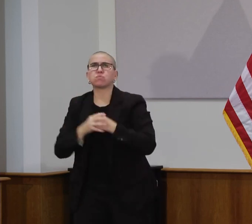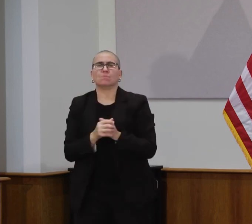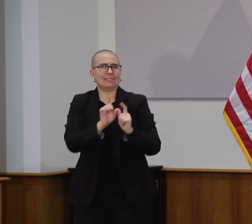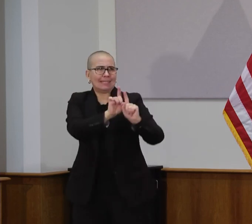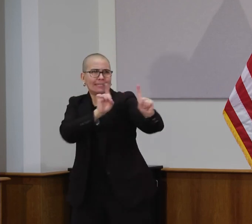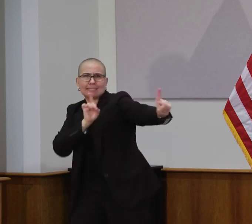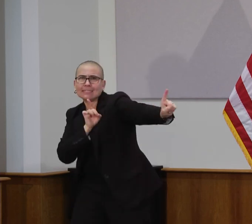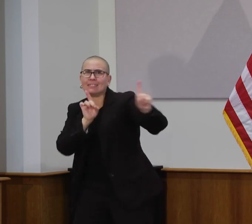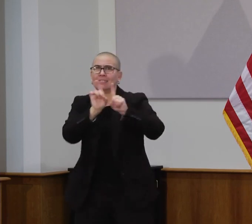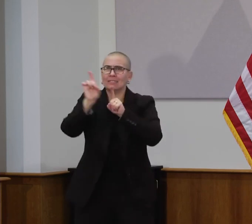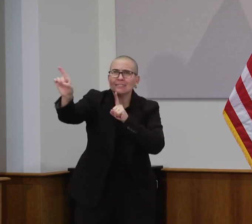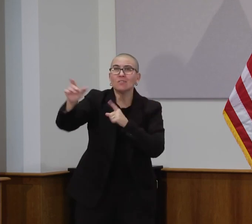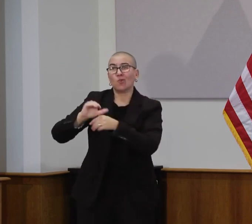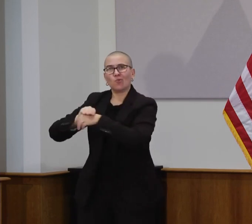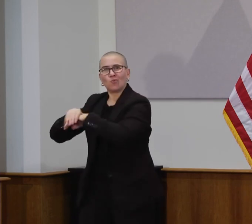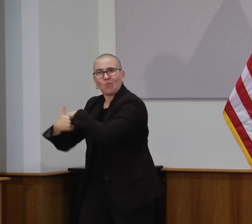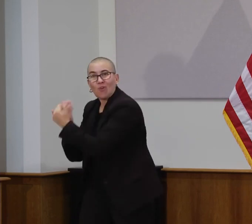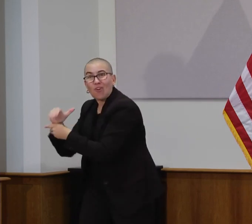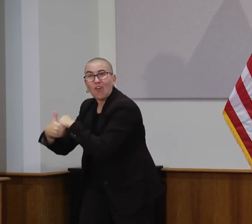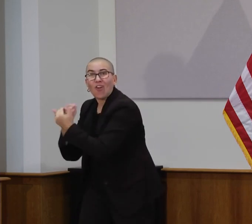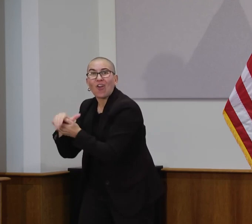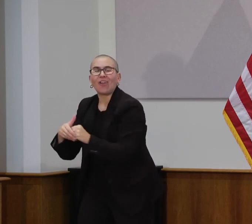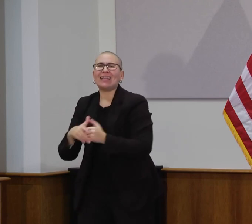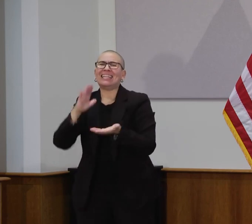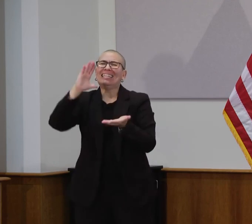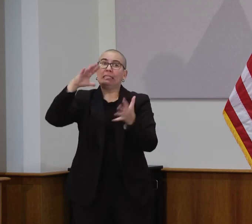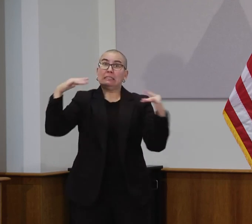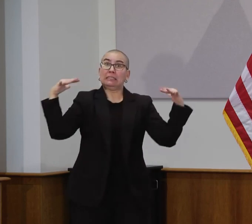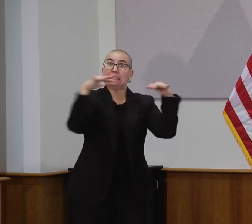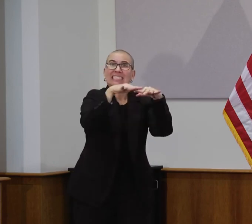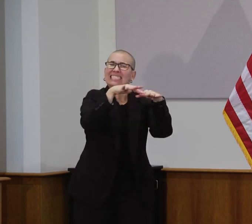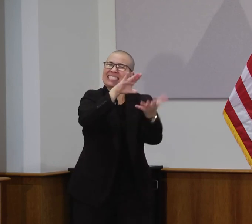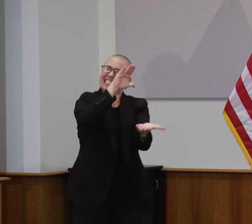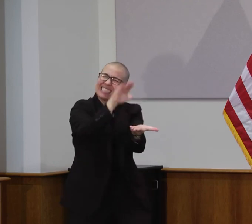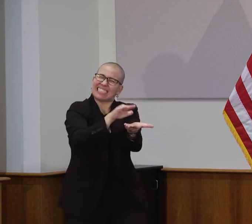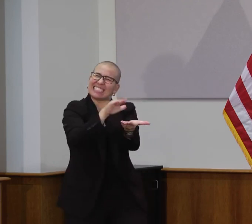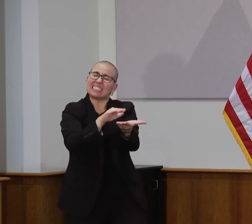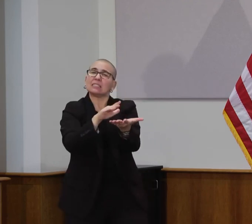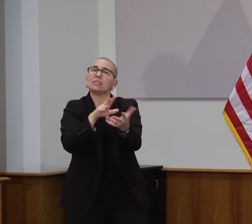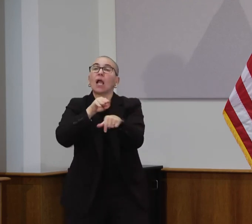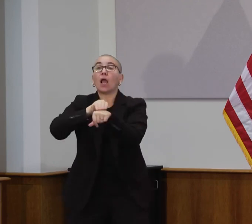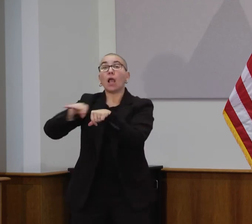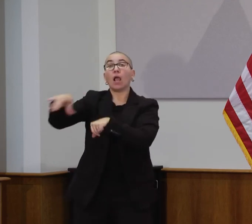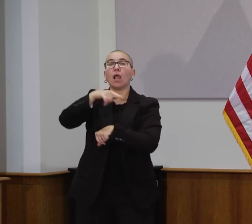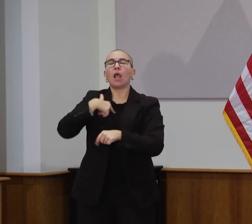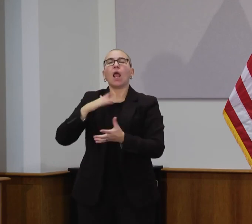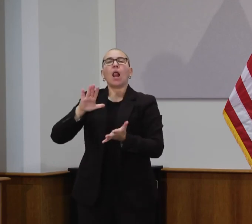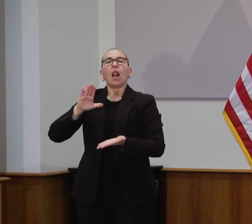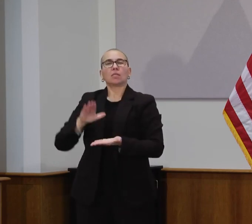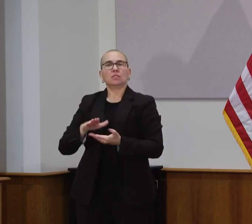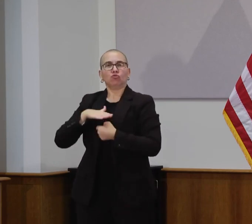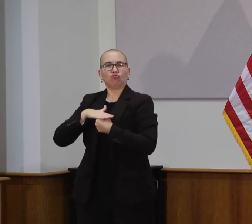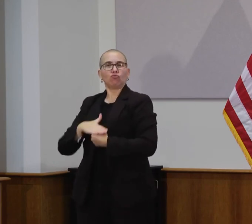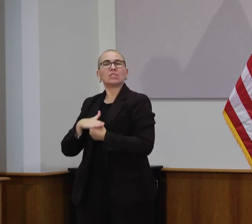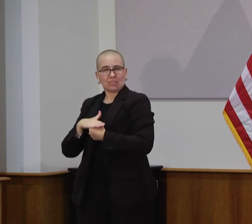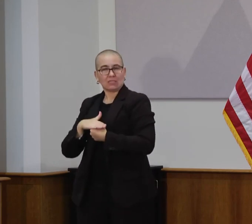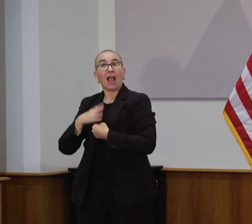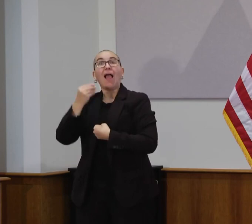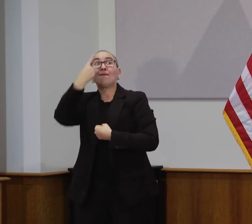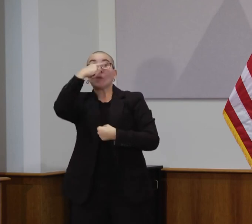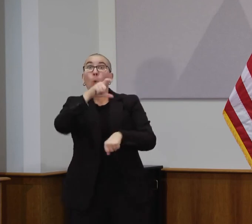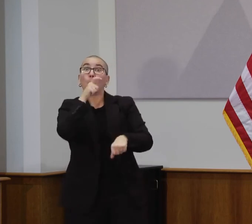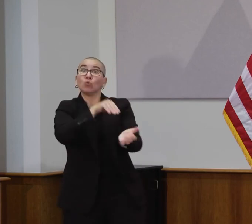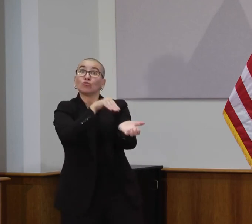mitigation efforts, we reduce the pressure on the frontline healthcare workers, we reduce the pressure on the teachers and the